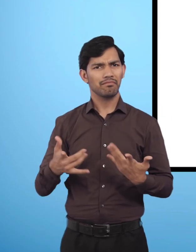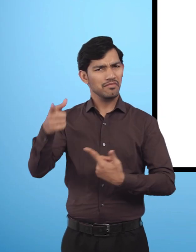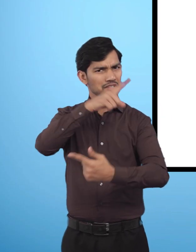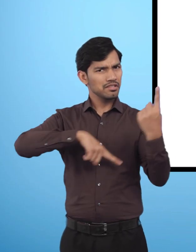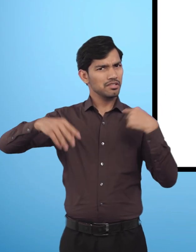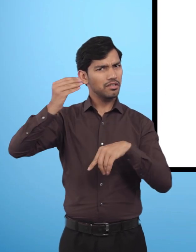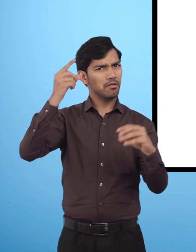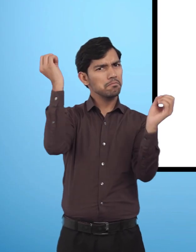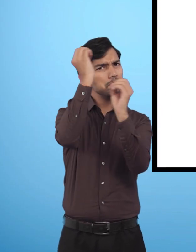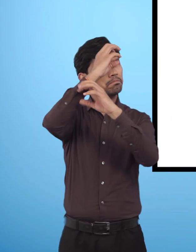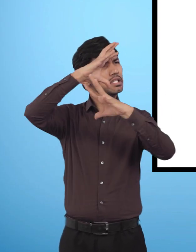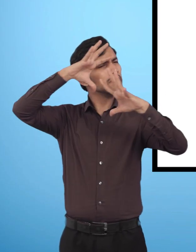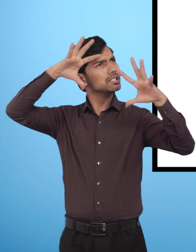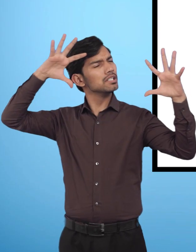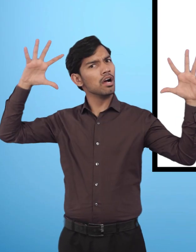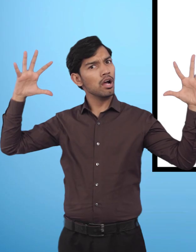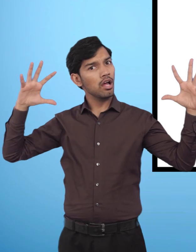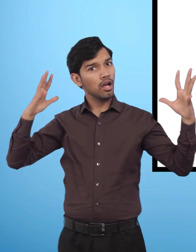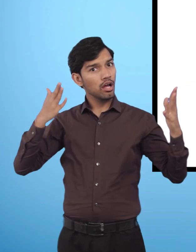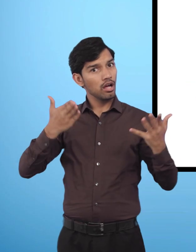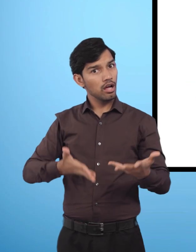One cannot imagine life on Earth without the sun.